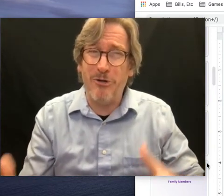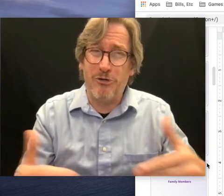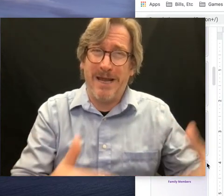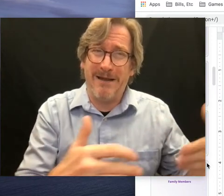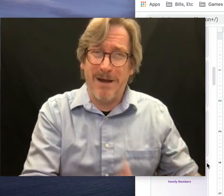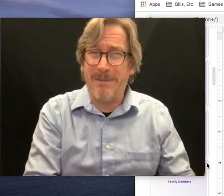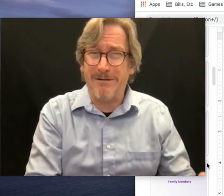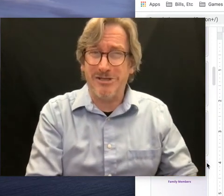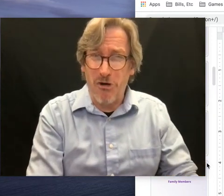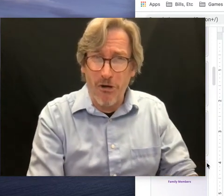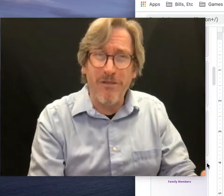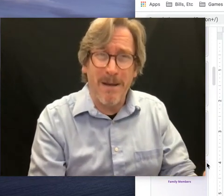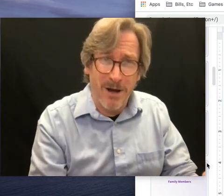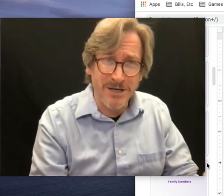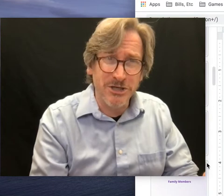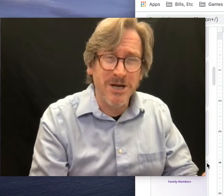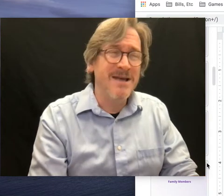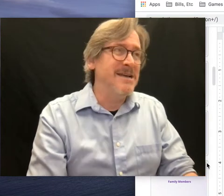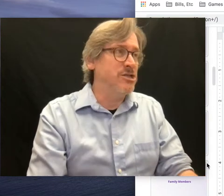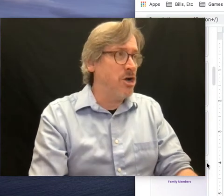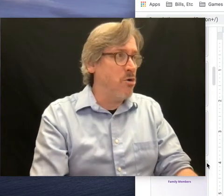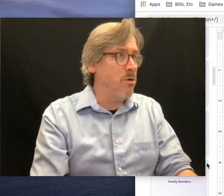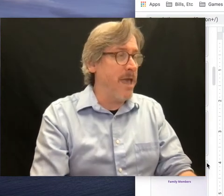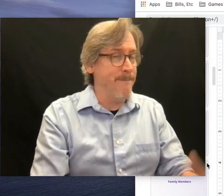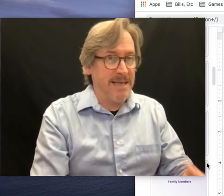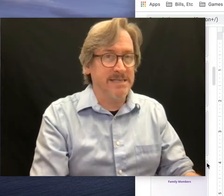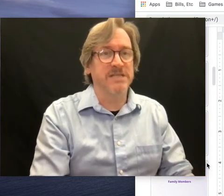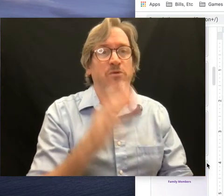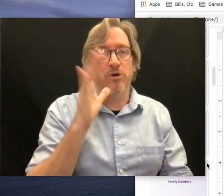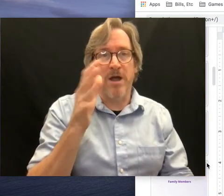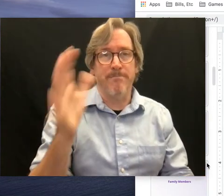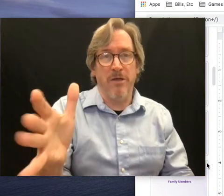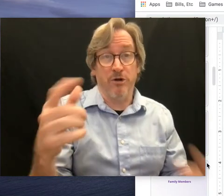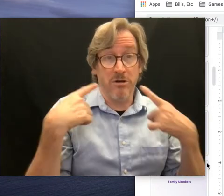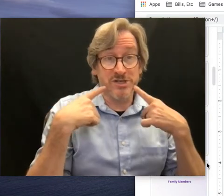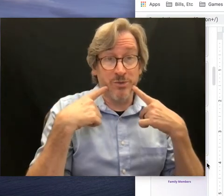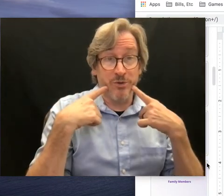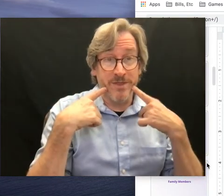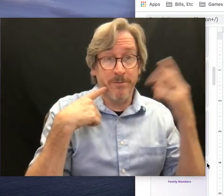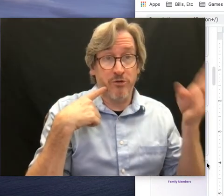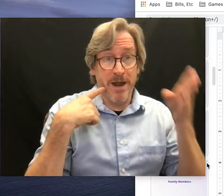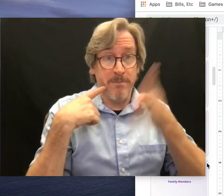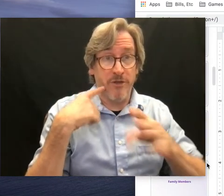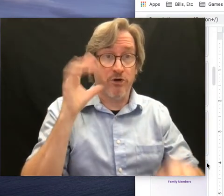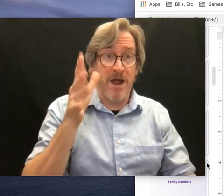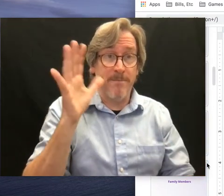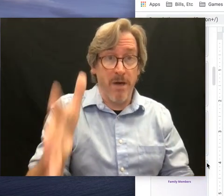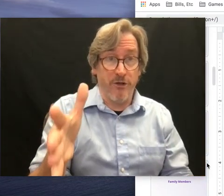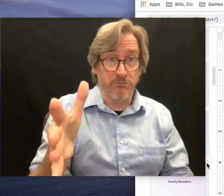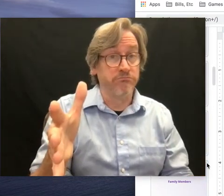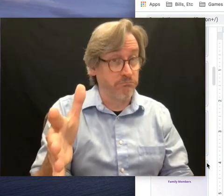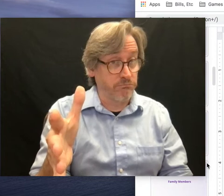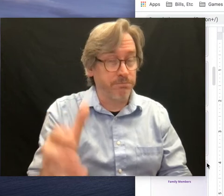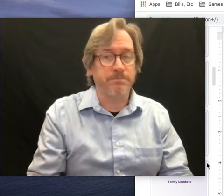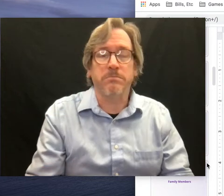about great grandparents all that much, so it makes sense for grandmother. Also, the rhythm grandmother,